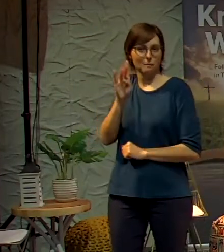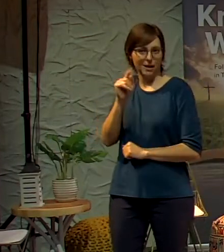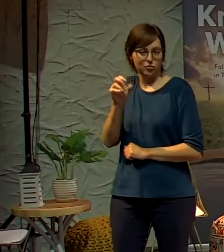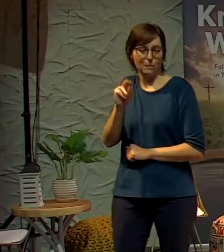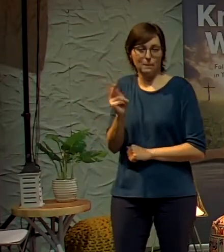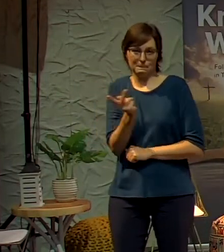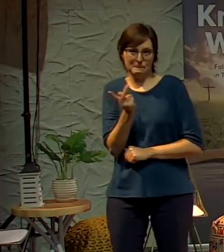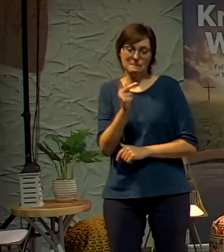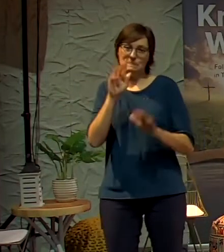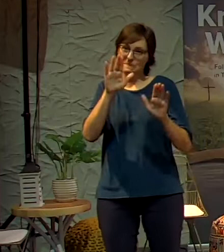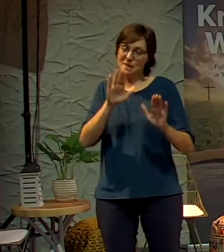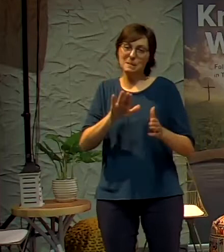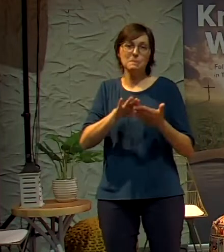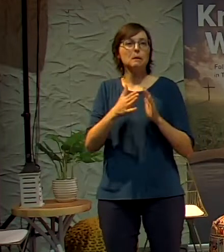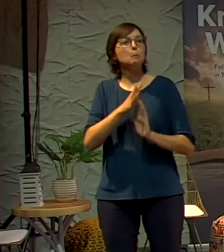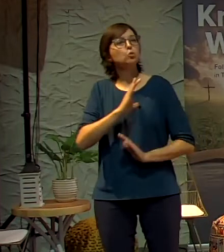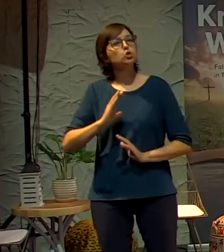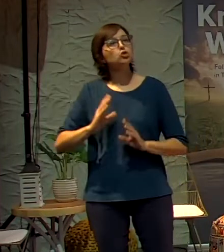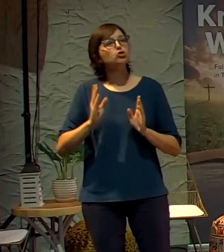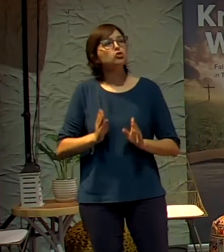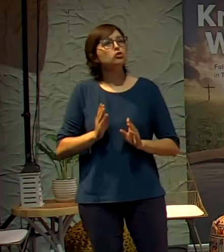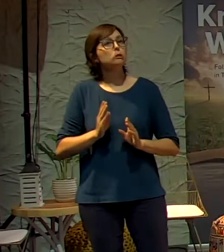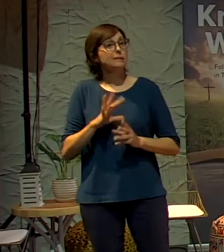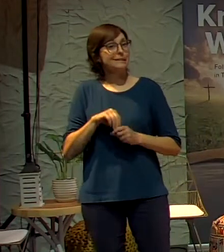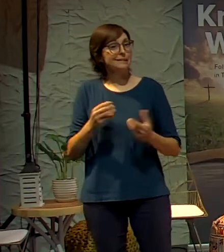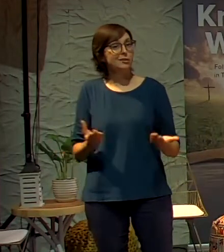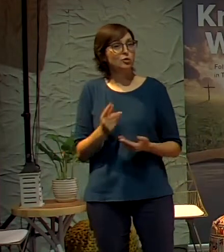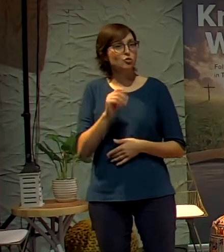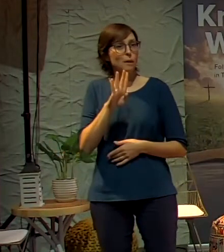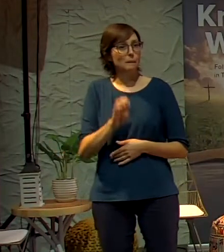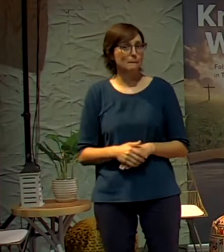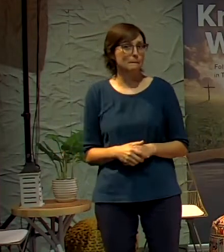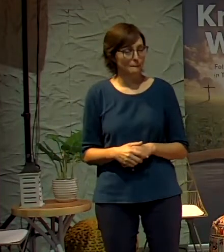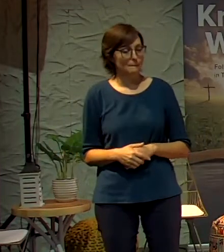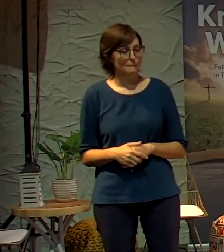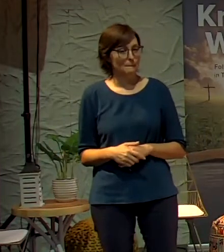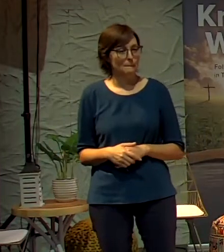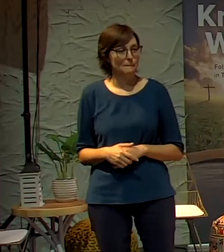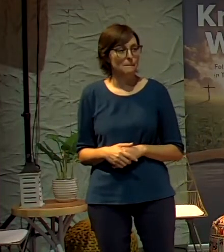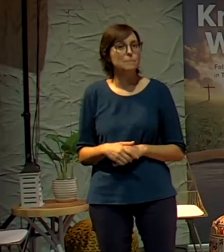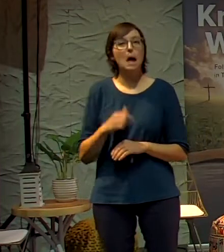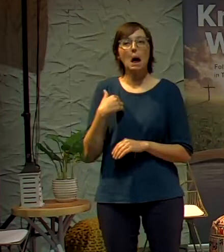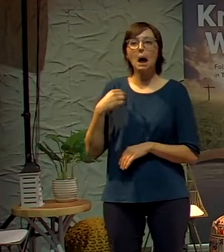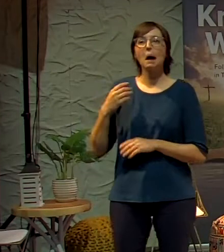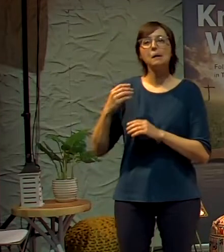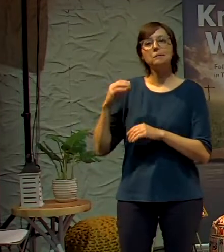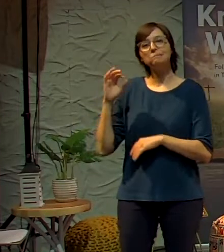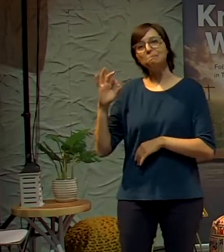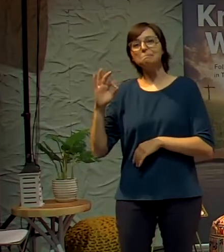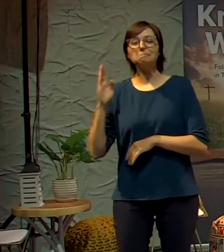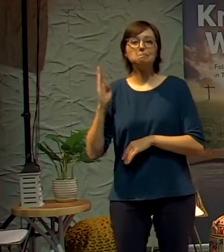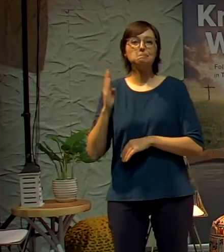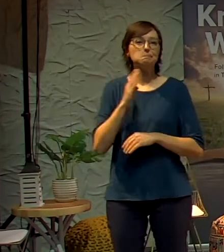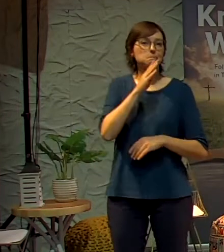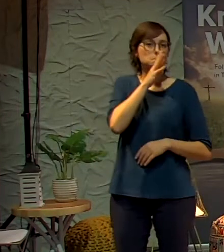They're both became Christians in tribe, you know. And I did the wedding. I did it in Spanish and English